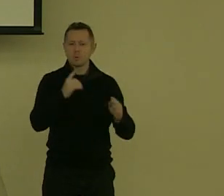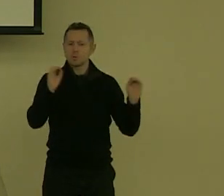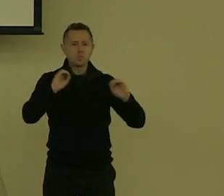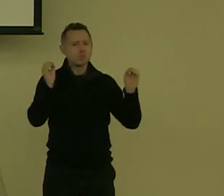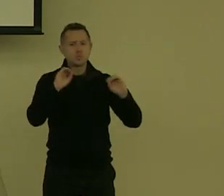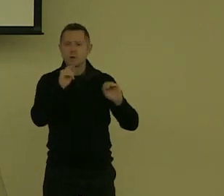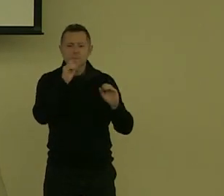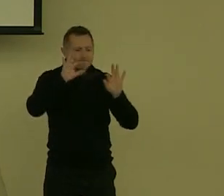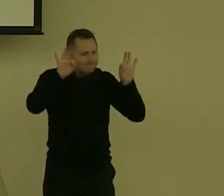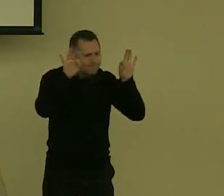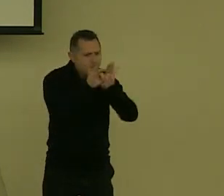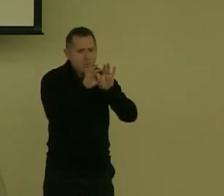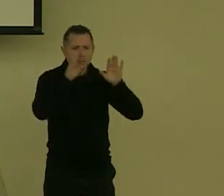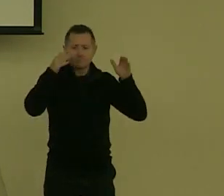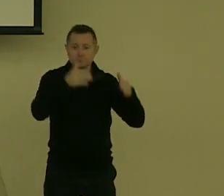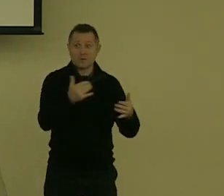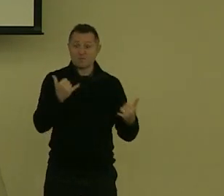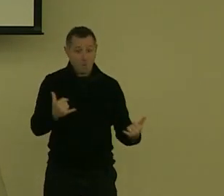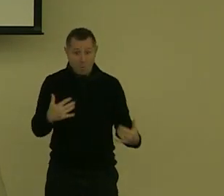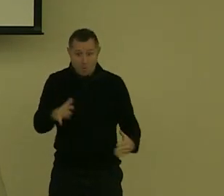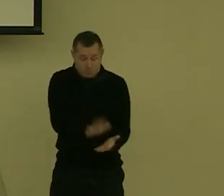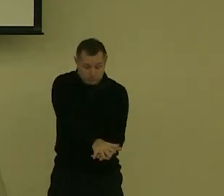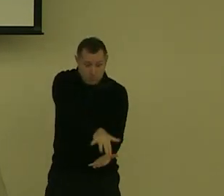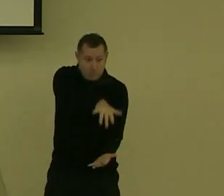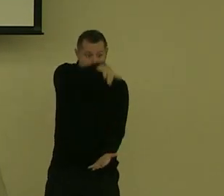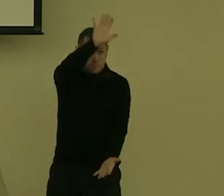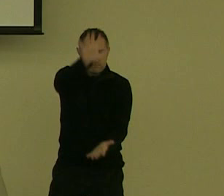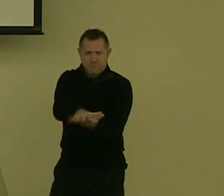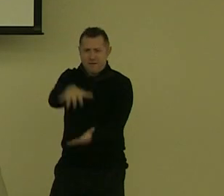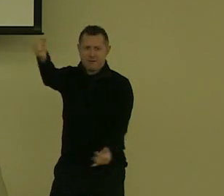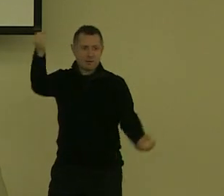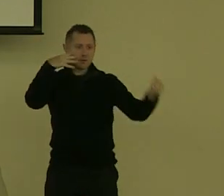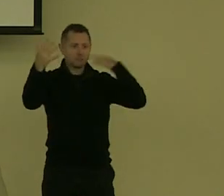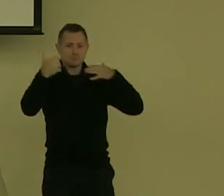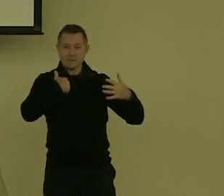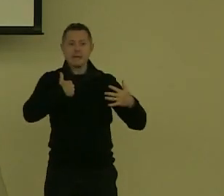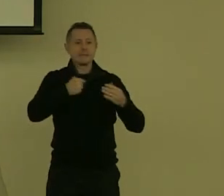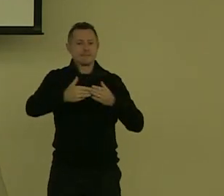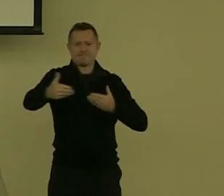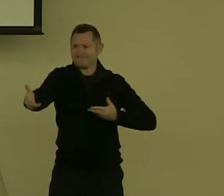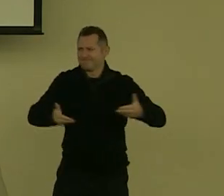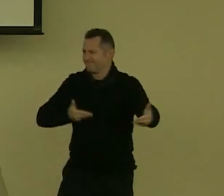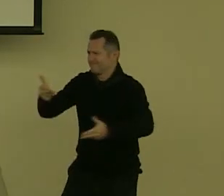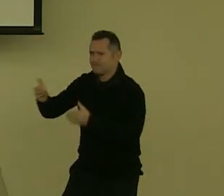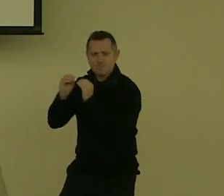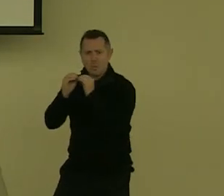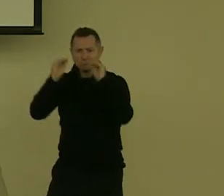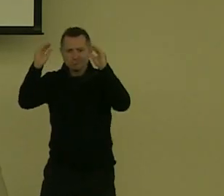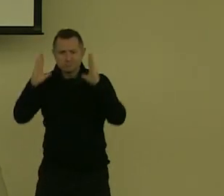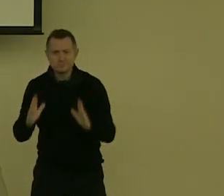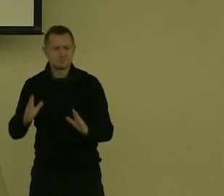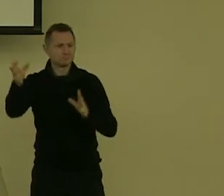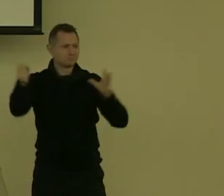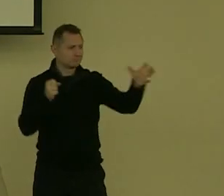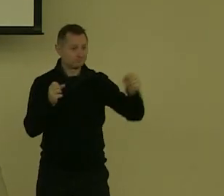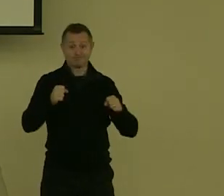come. And it's proved to be true. We now have a course on the American graphic novel that's taught every other year.